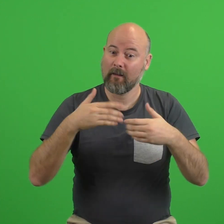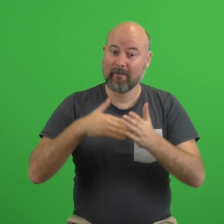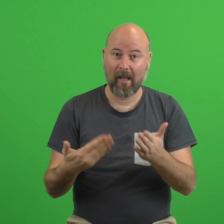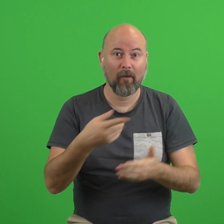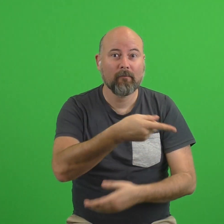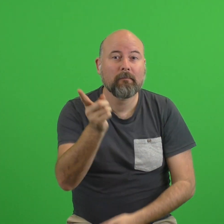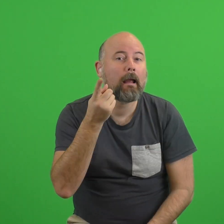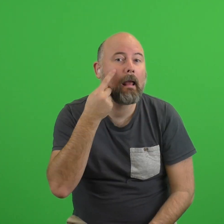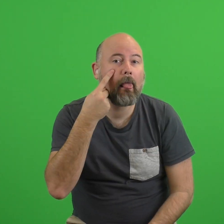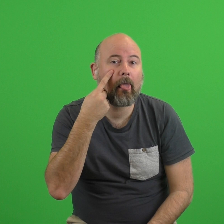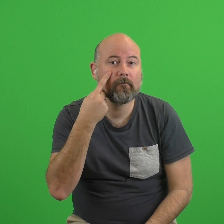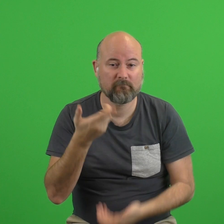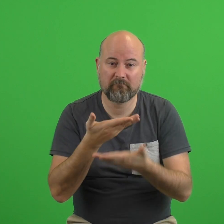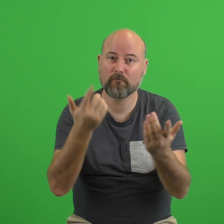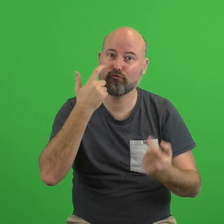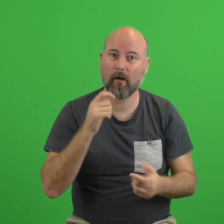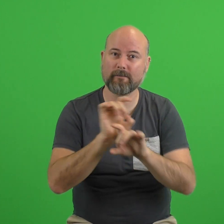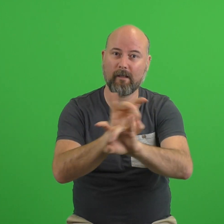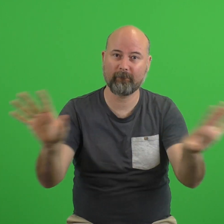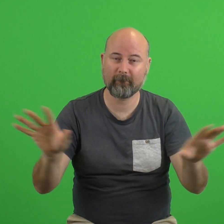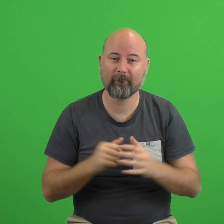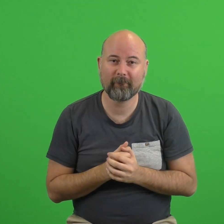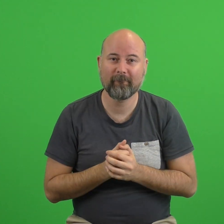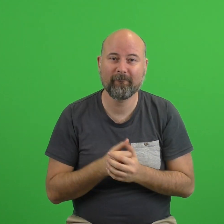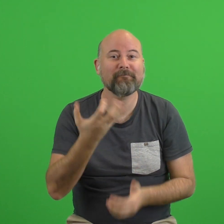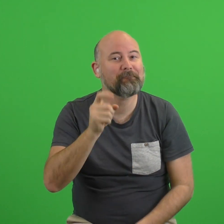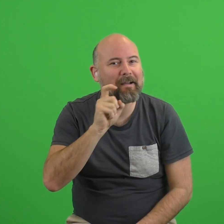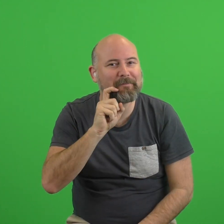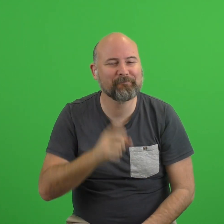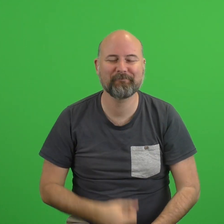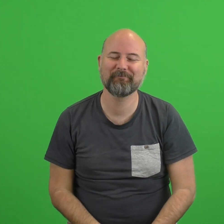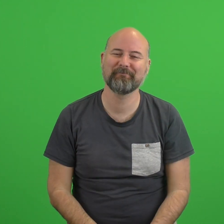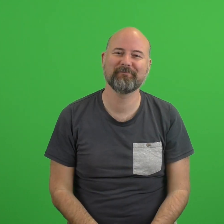Now, I'd like you all to have a try yourselves. Have fun.